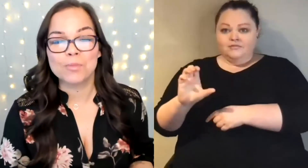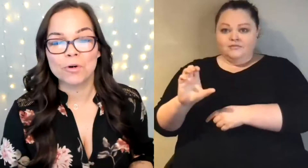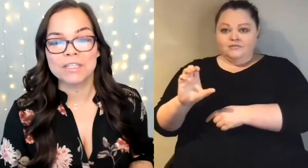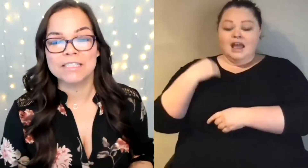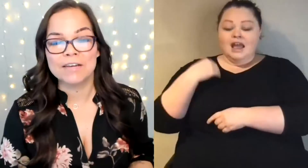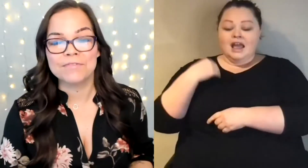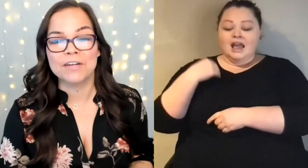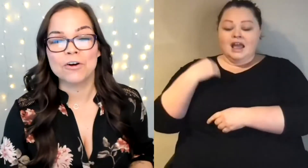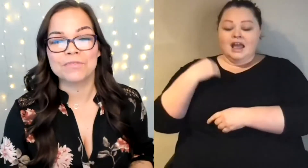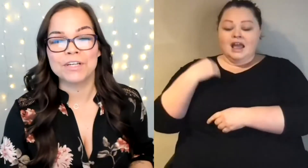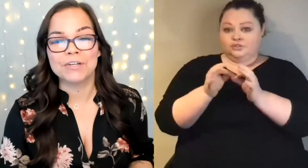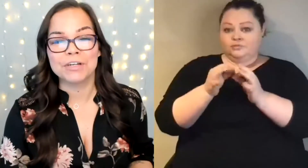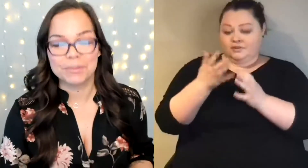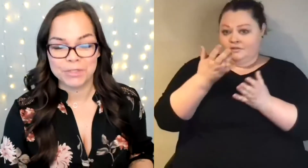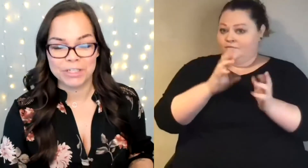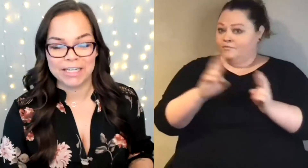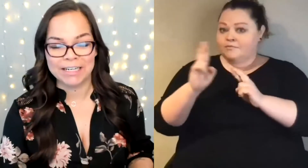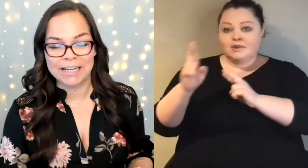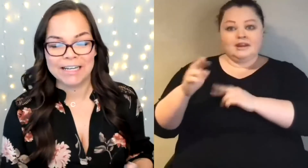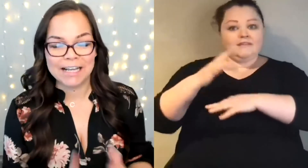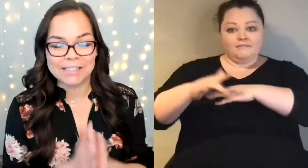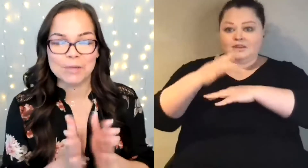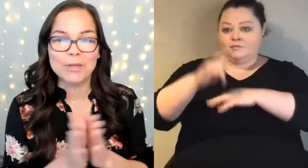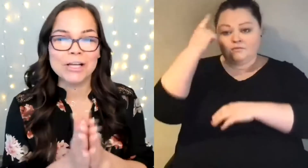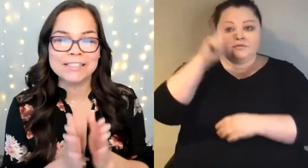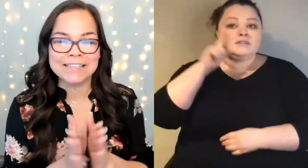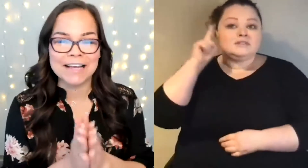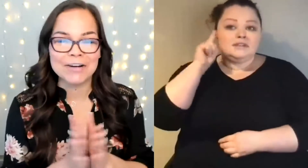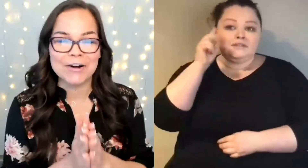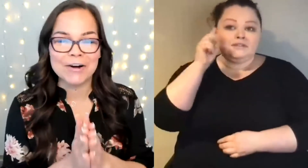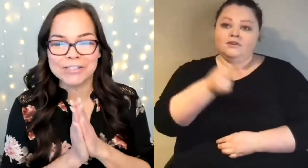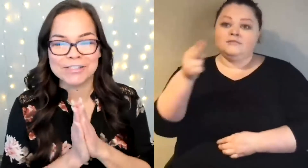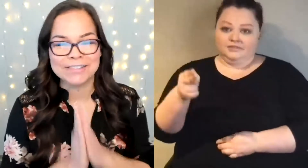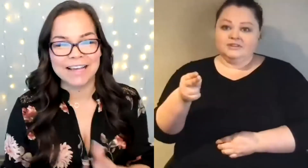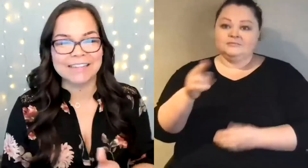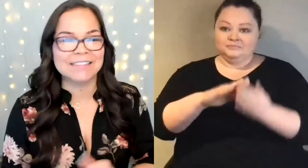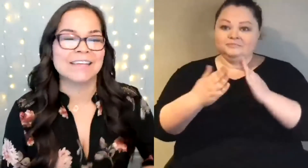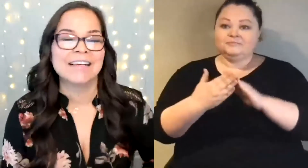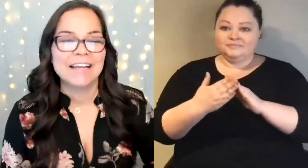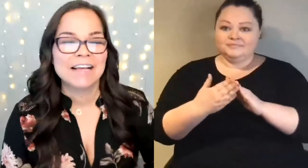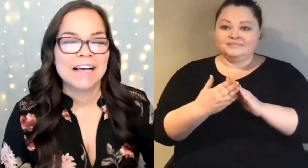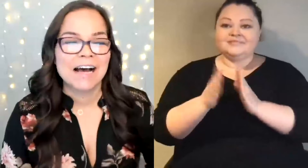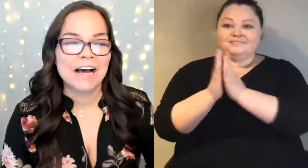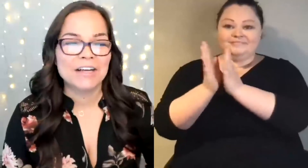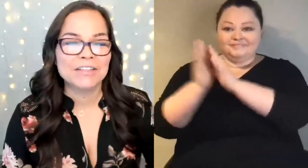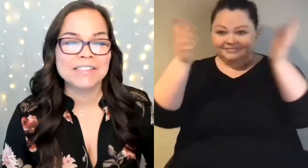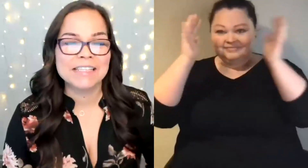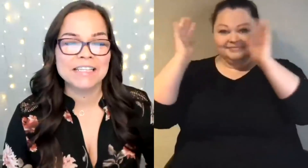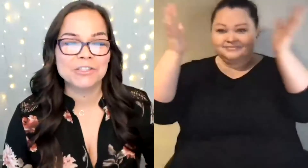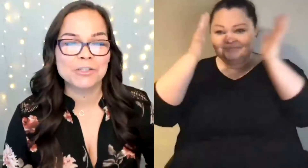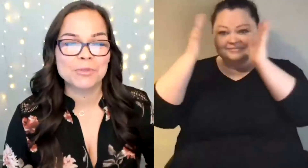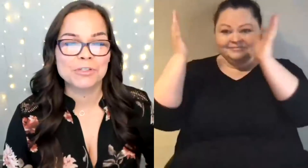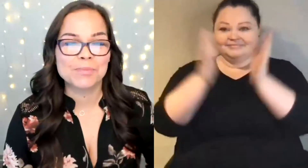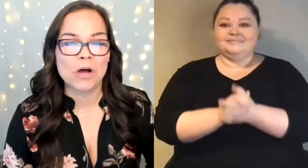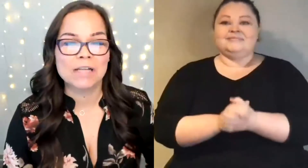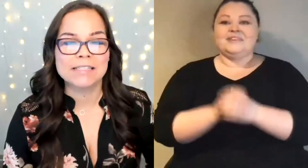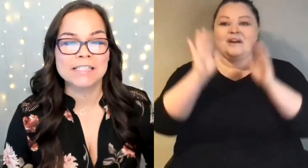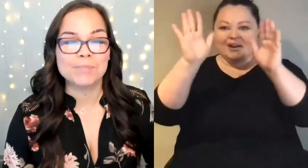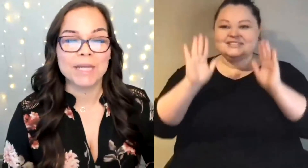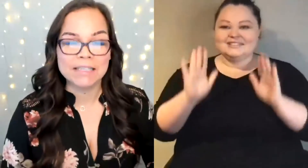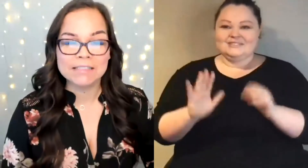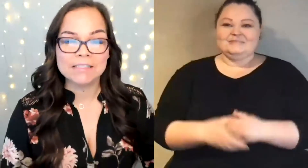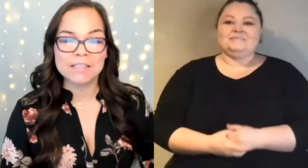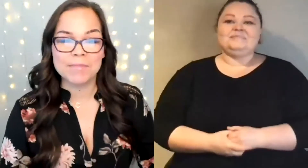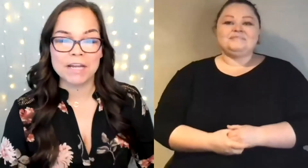us support the deaf and hard of hearing community. Yes, applauses and hearts, yes. You'll see the interpreter's box